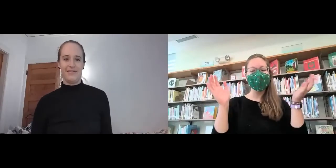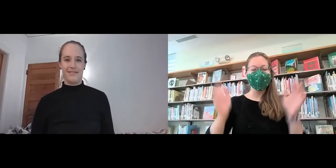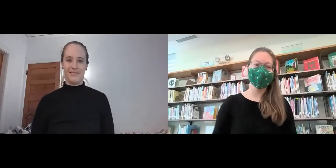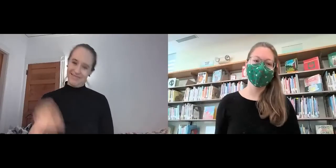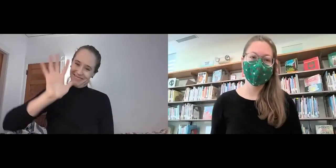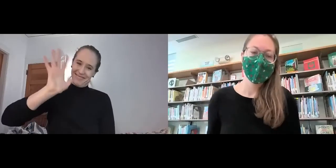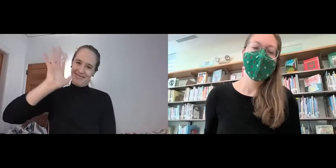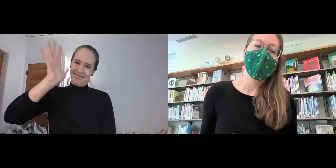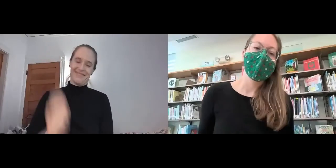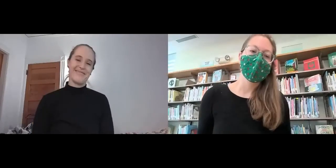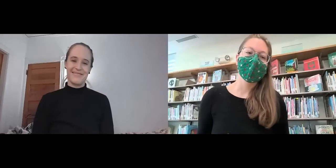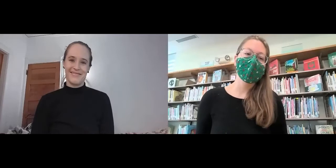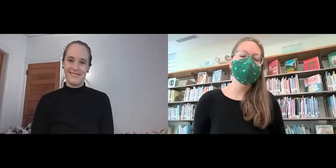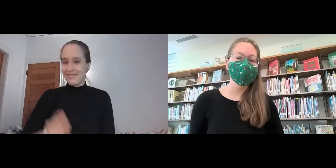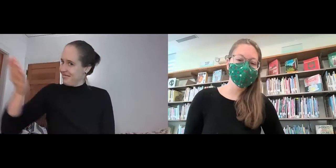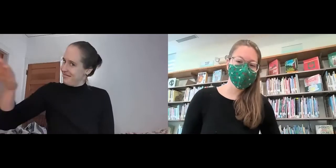Hello!